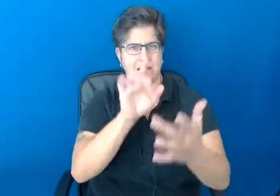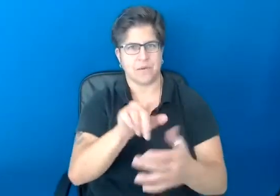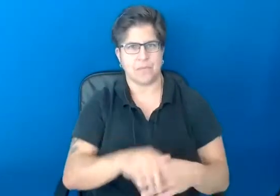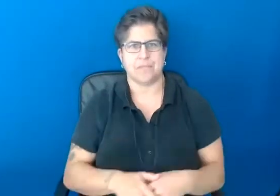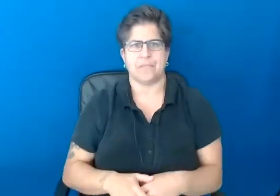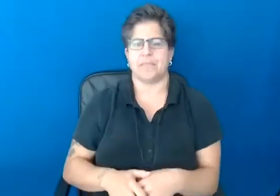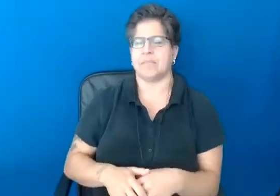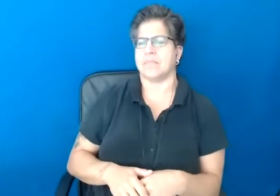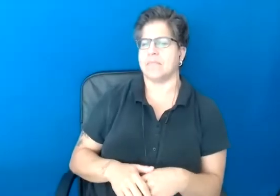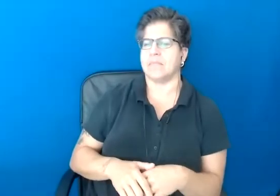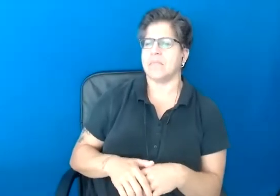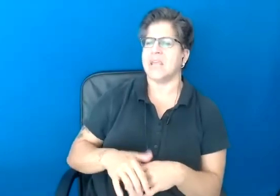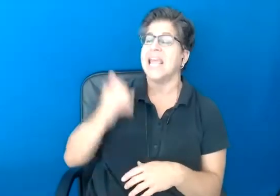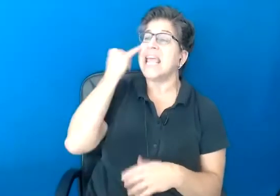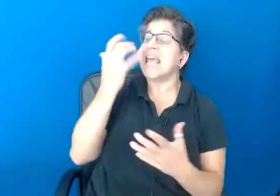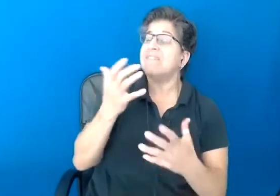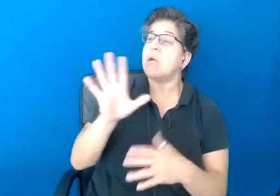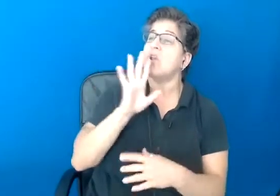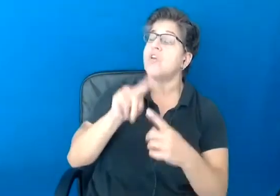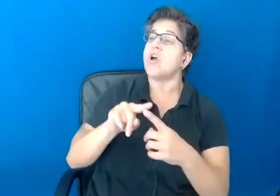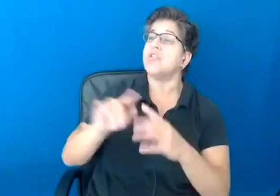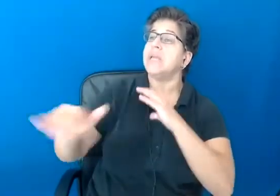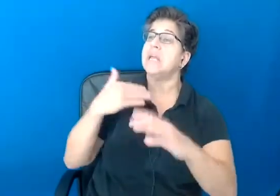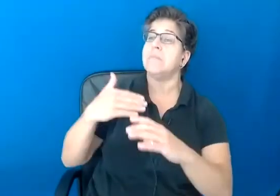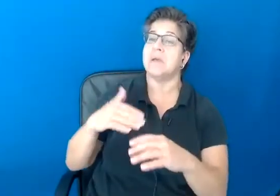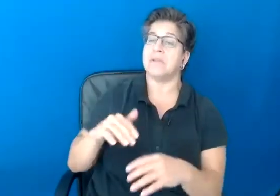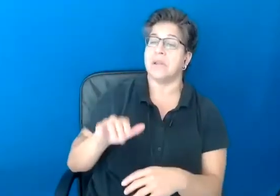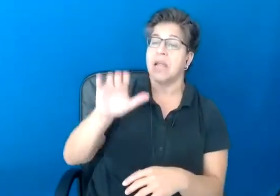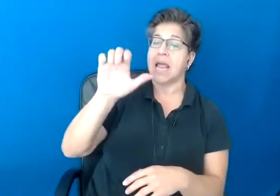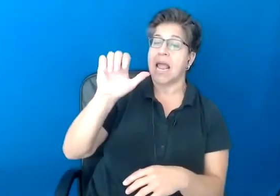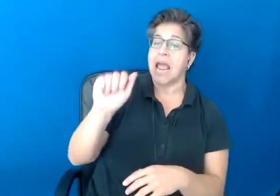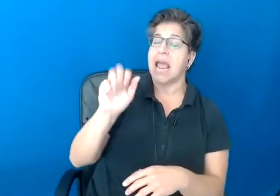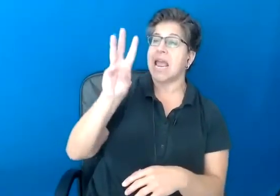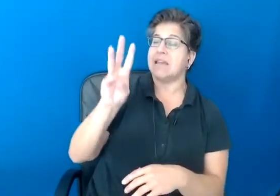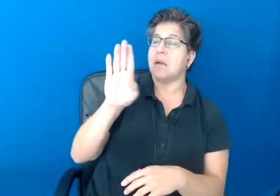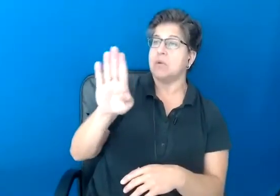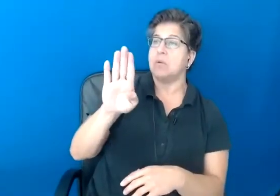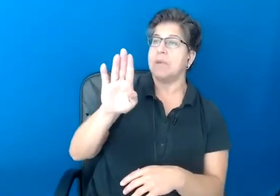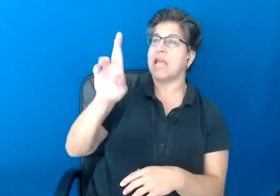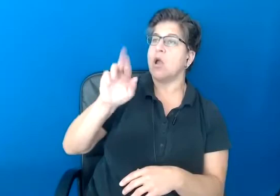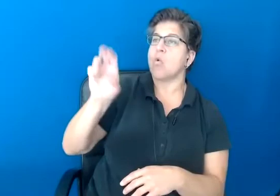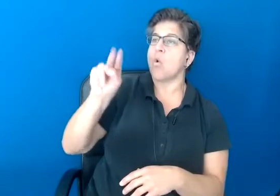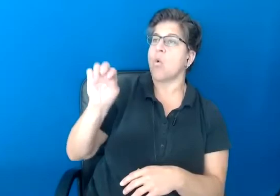awbroundup@gmail.com, and we're more than happy to forward everything to Kathy that you said. Just address. I'm sorry, Vaughn, why don't you say that again? I interrupted